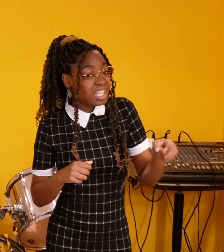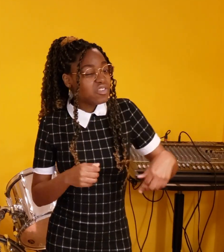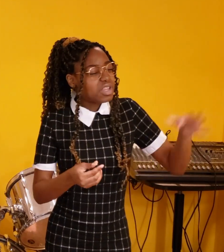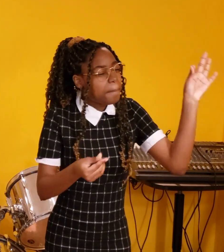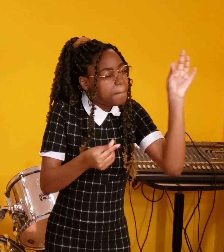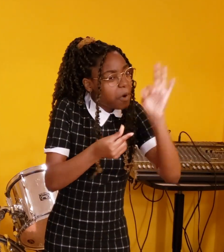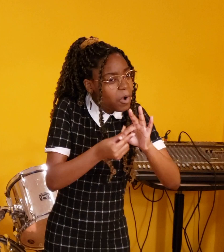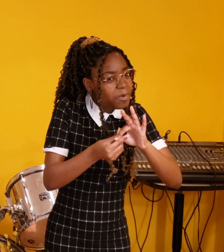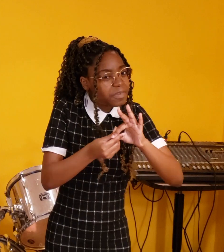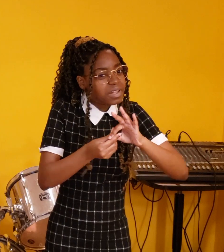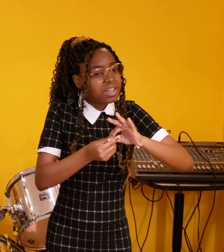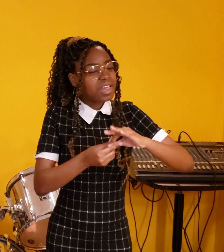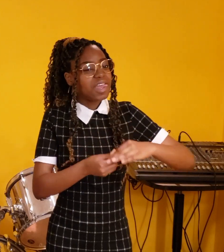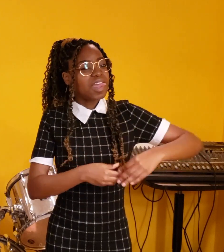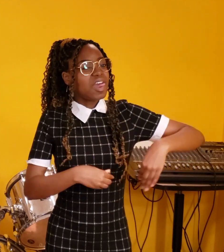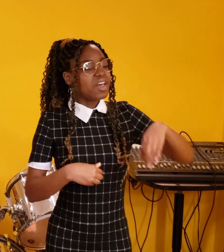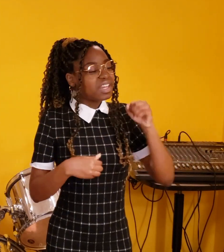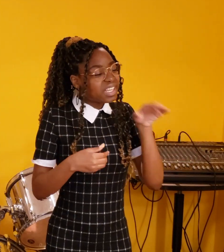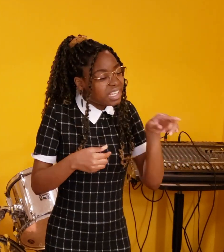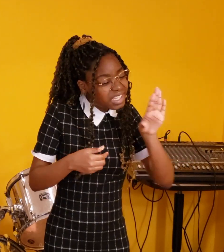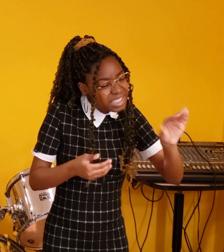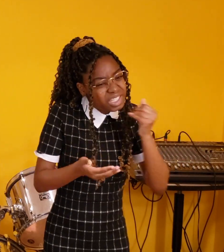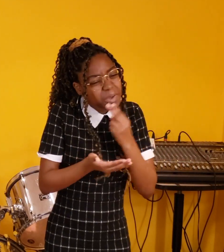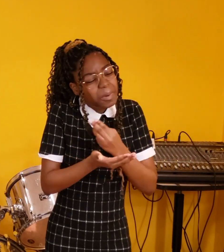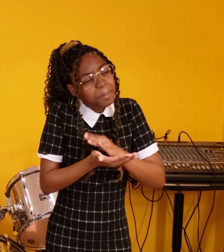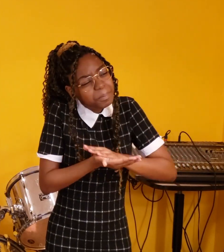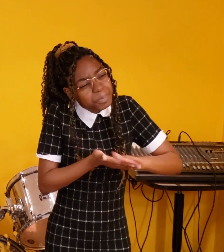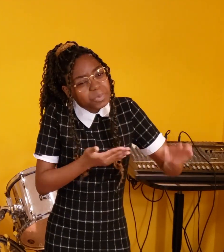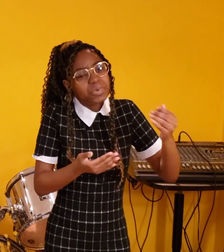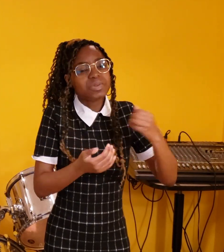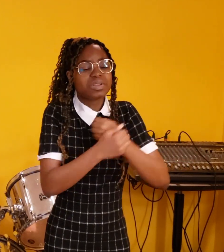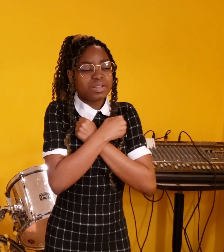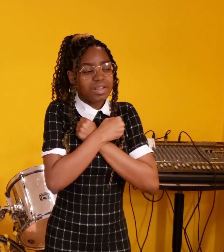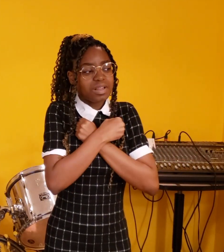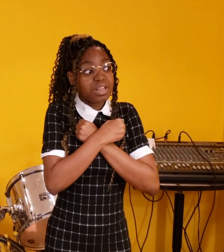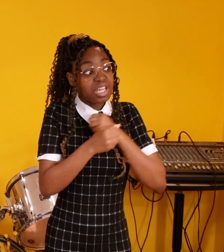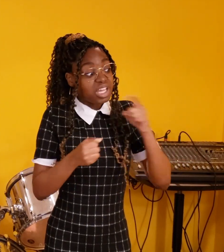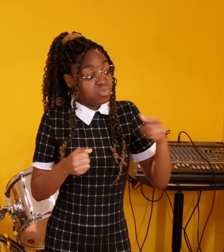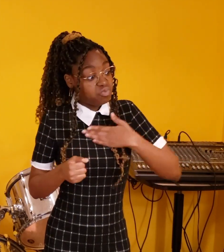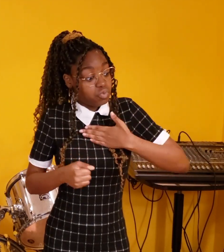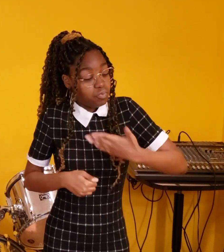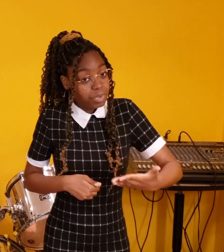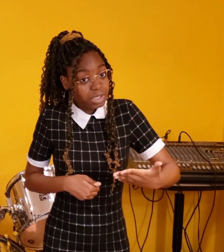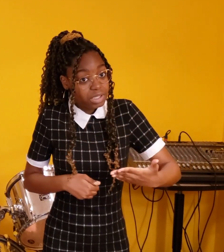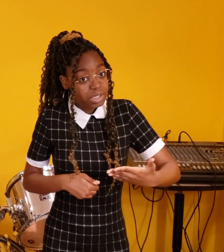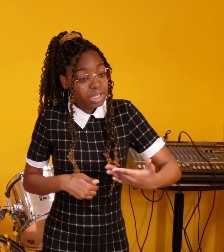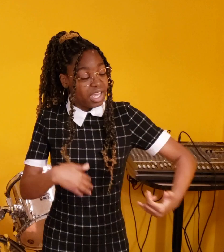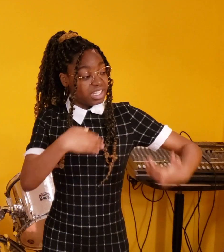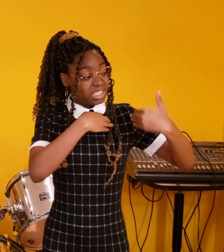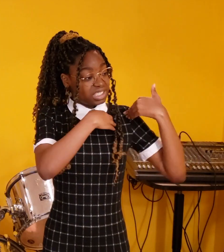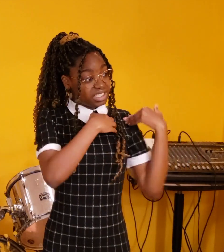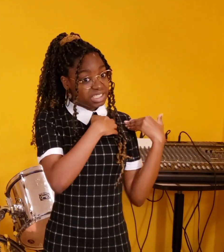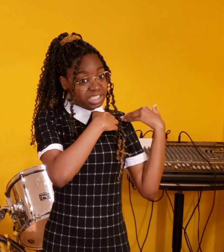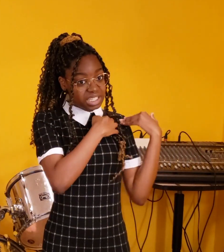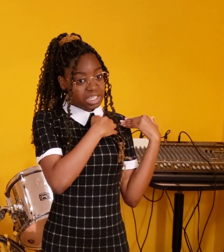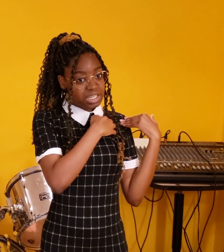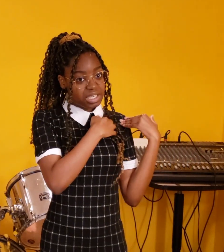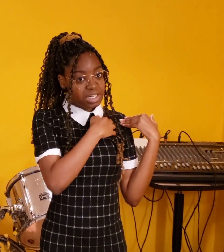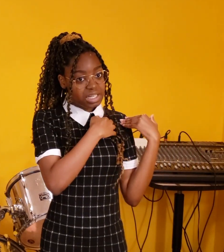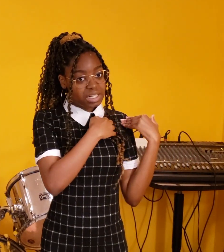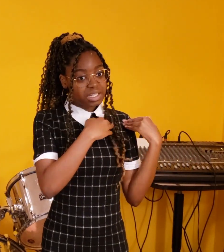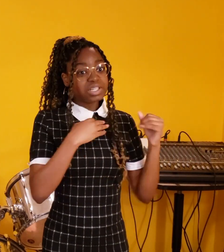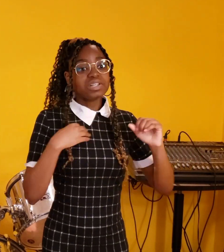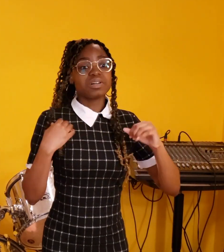was willing to be the Lamb of God that will offer himself so that you and I can